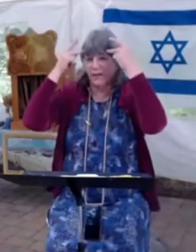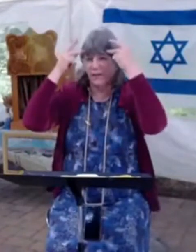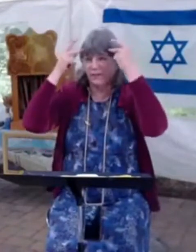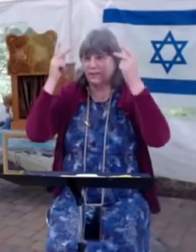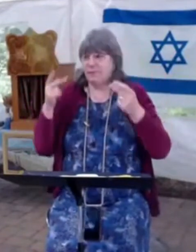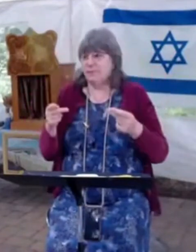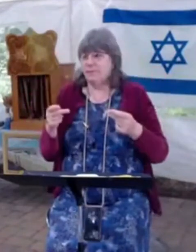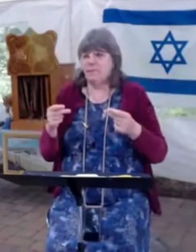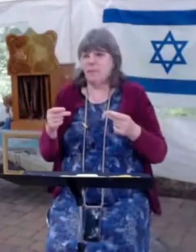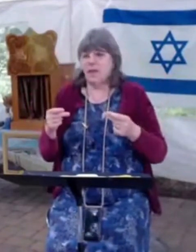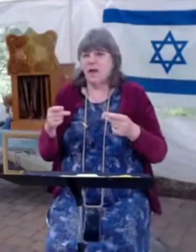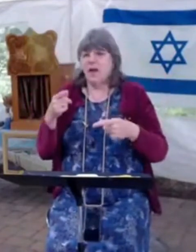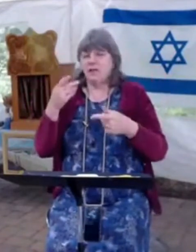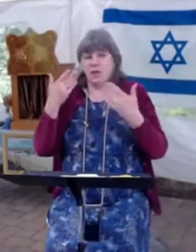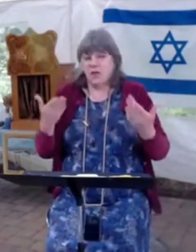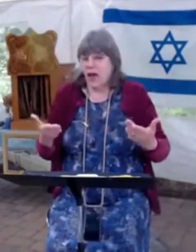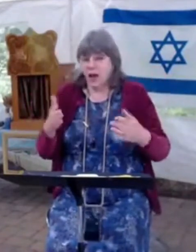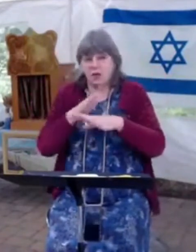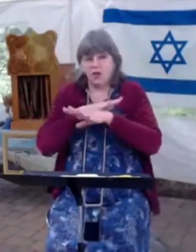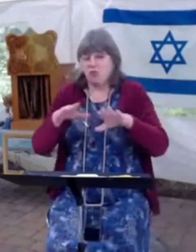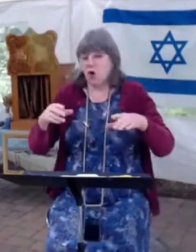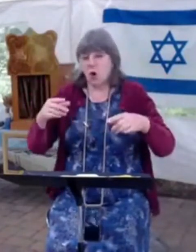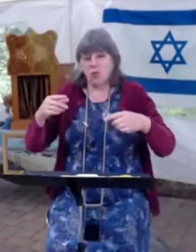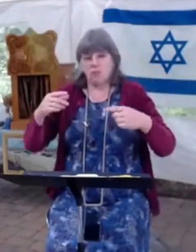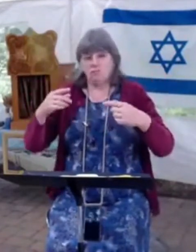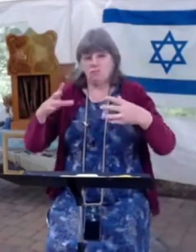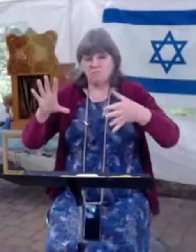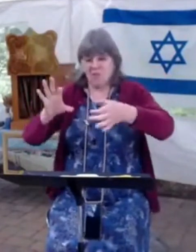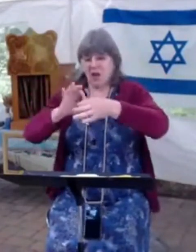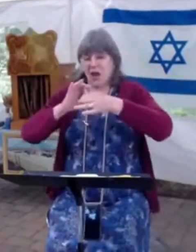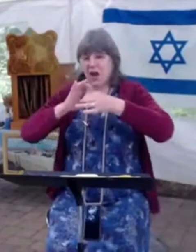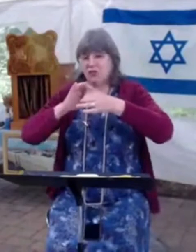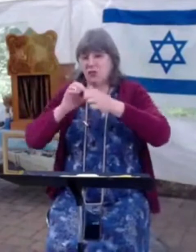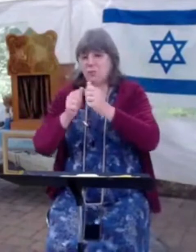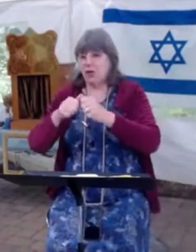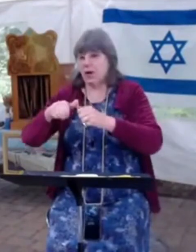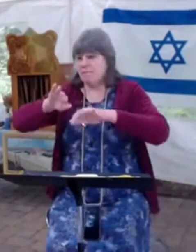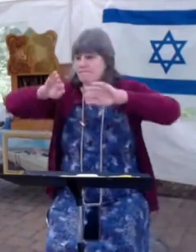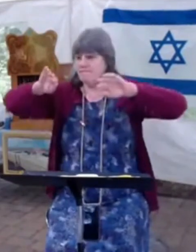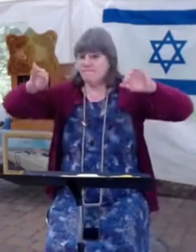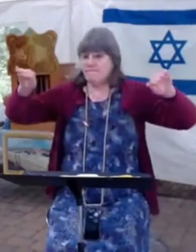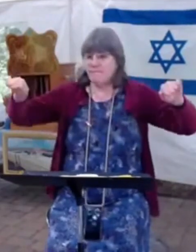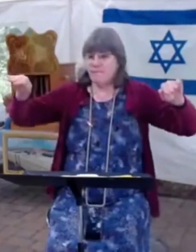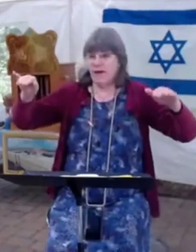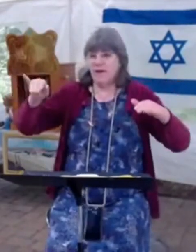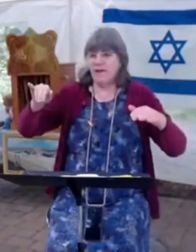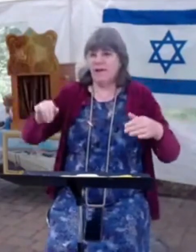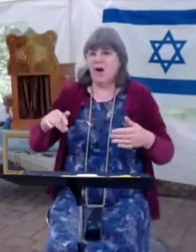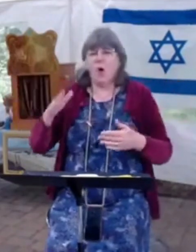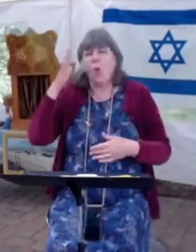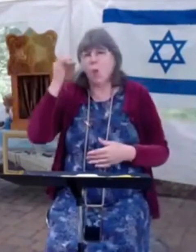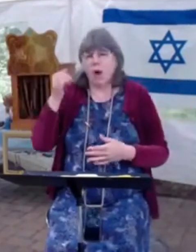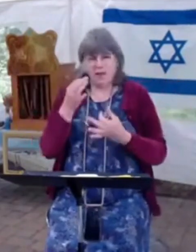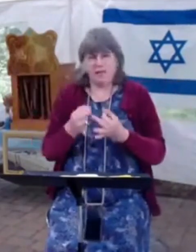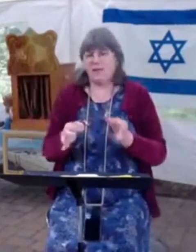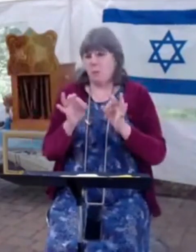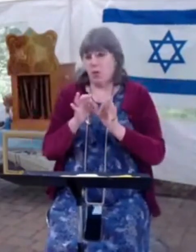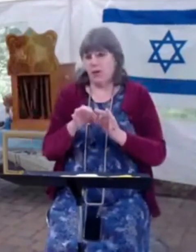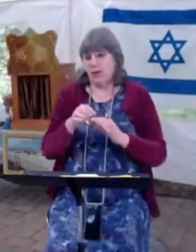conversation does not exist anymore. The reason why I'm talking about that, because this is exactly what happened to Jerusalem.